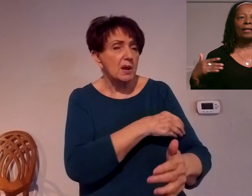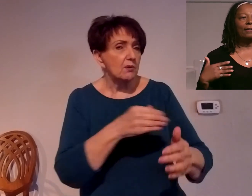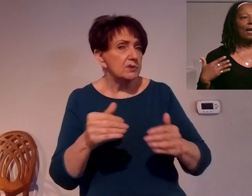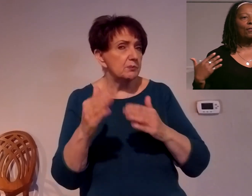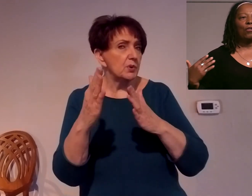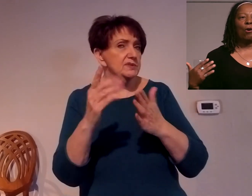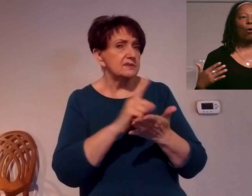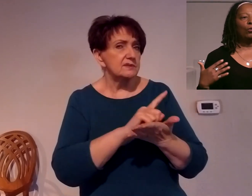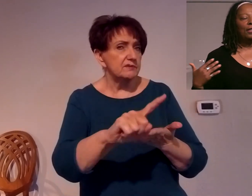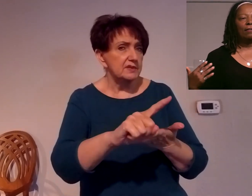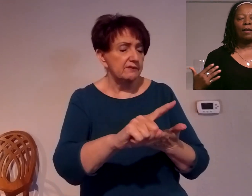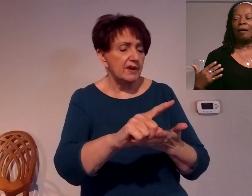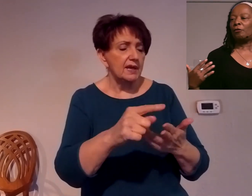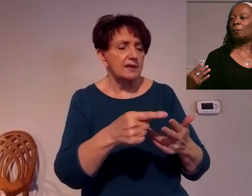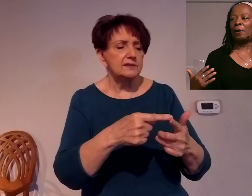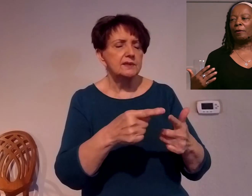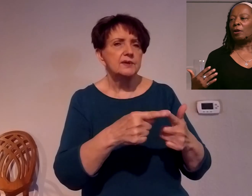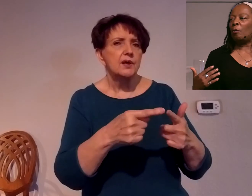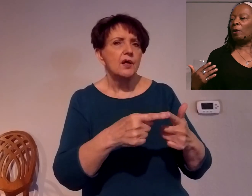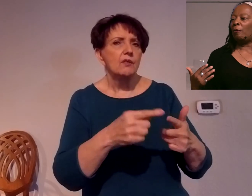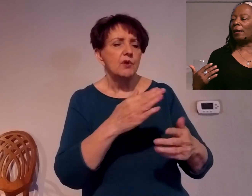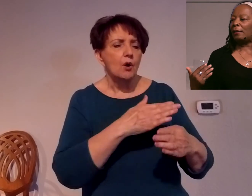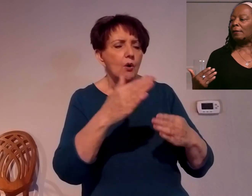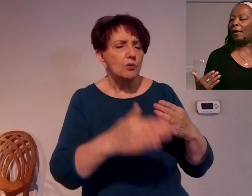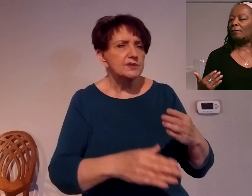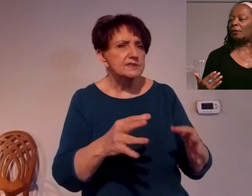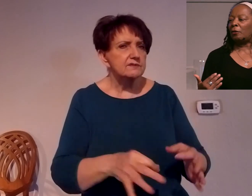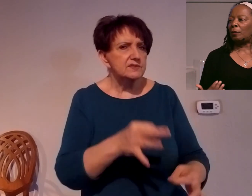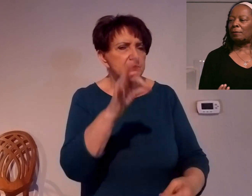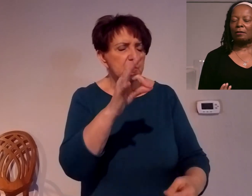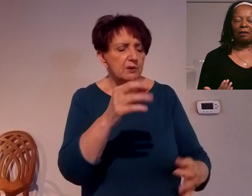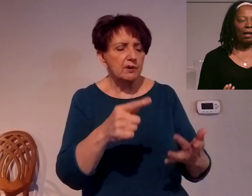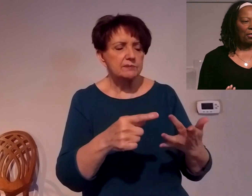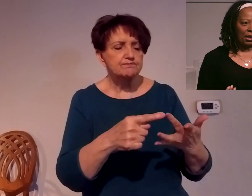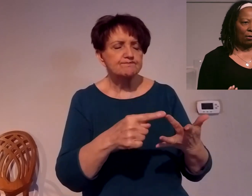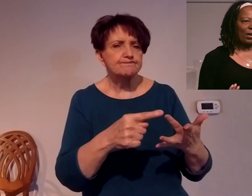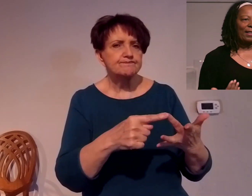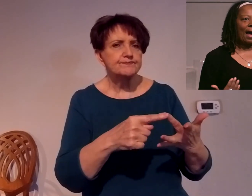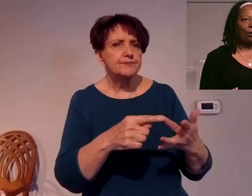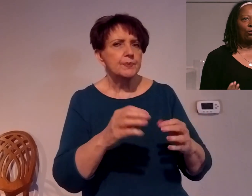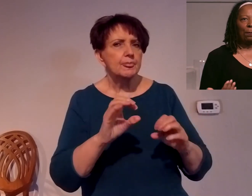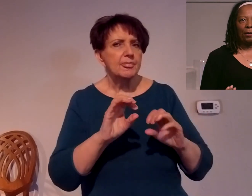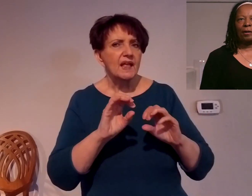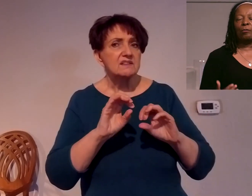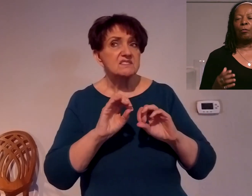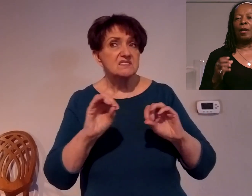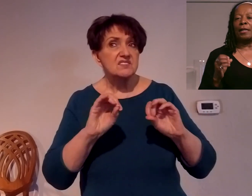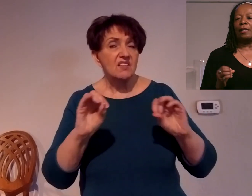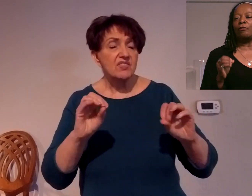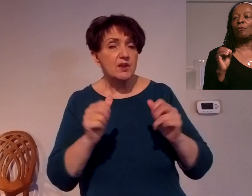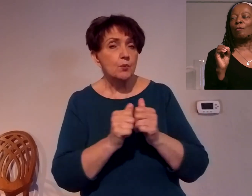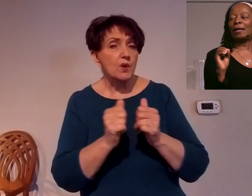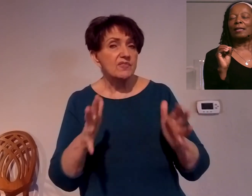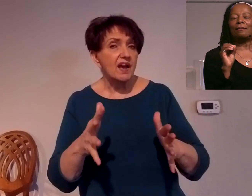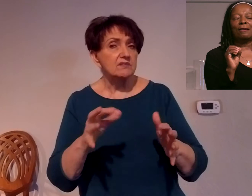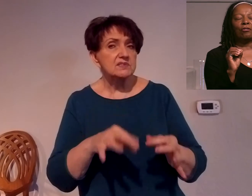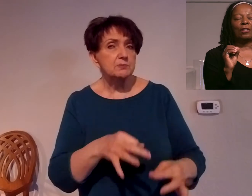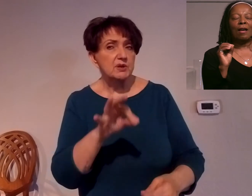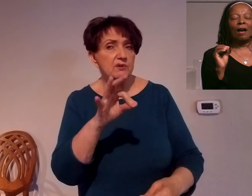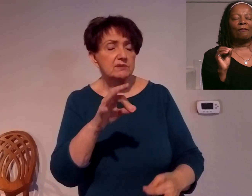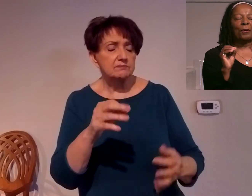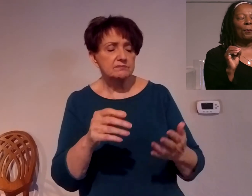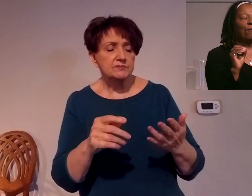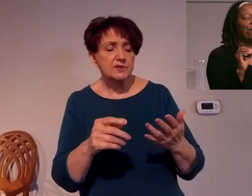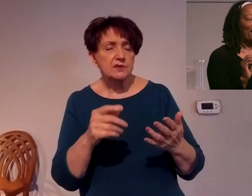We recognize the wholeness of spirit. We recognize that there would be nothing without spirit. It is a